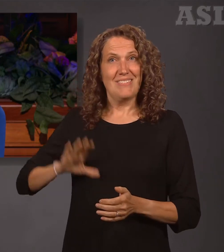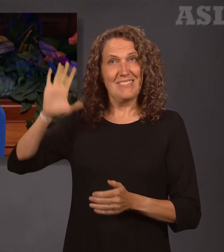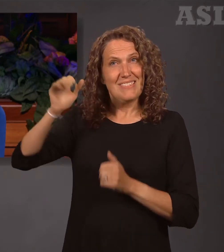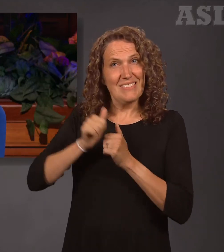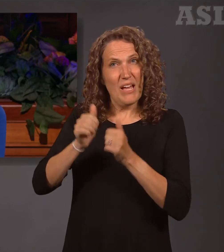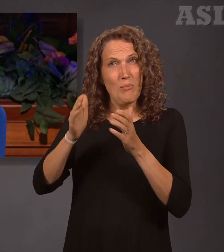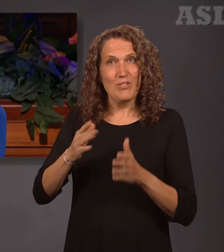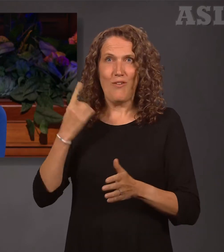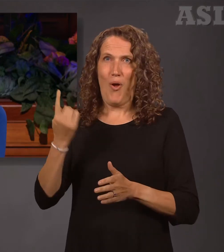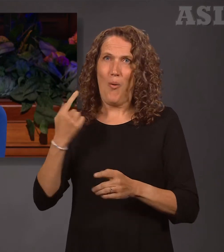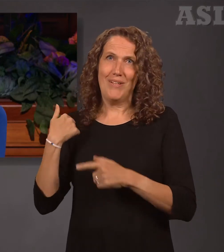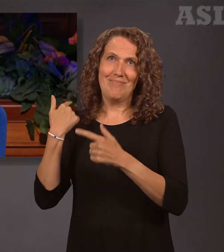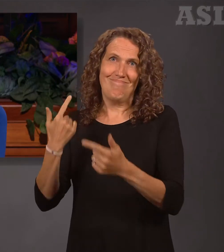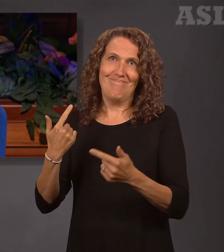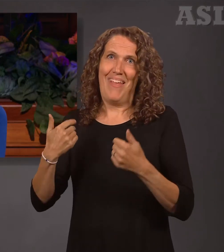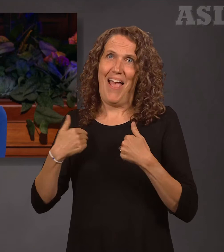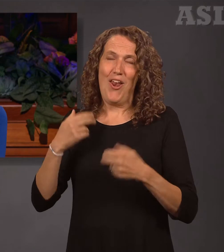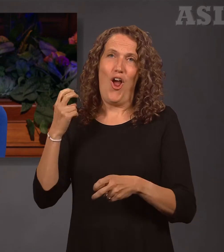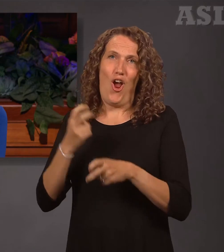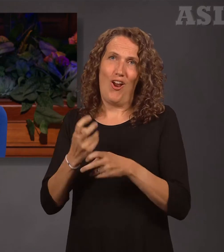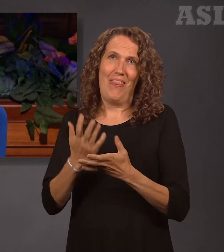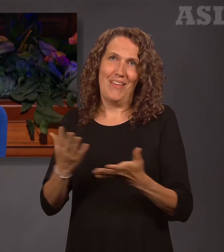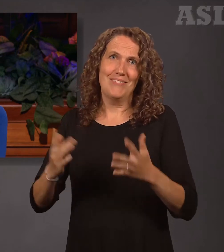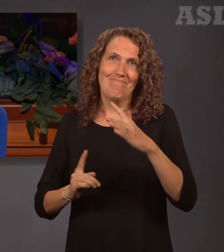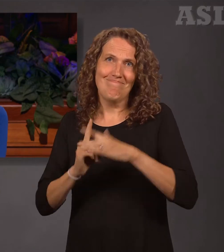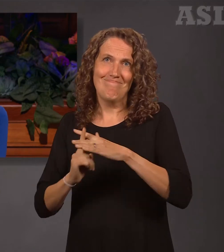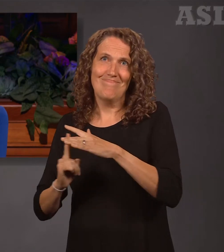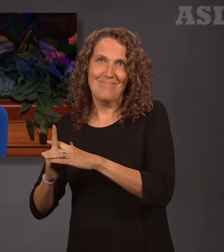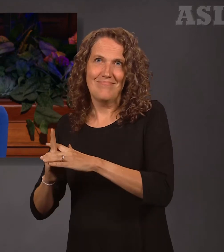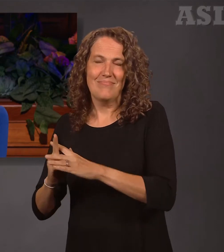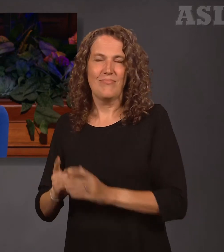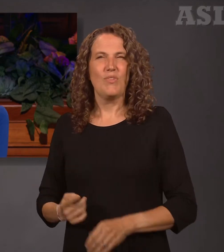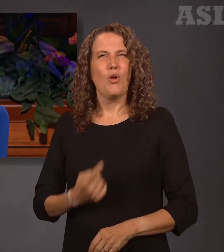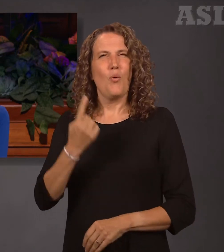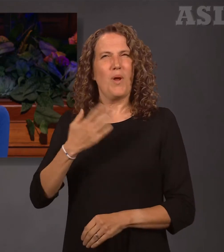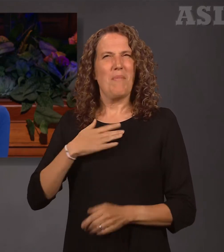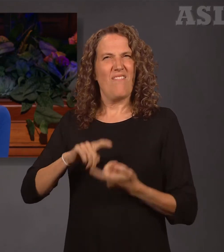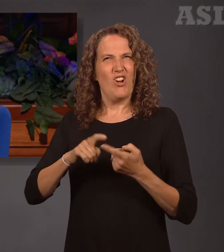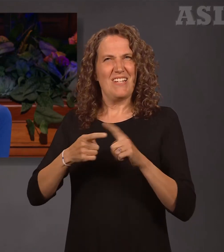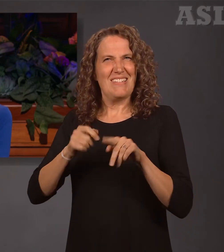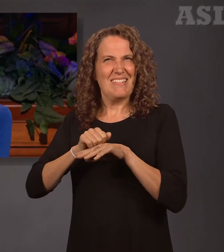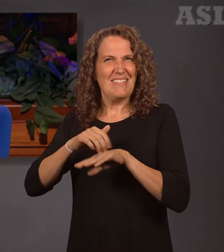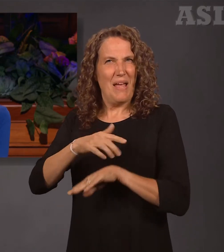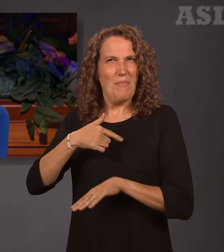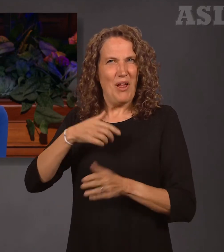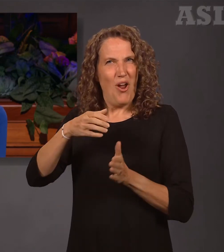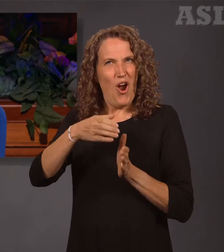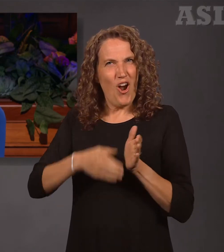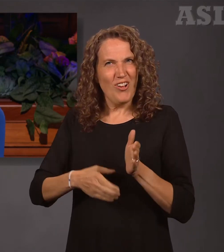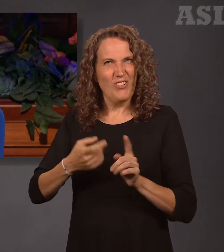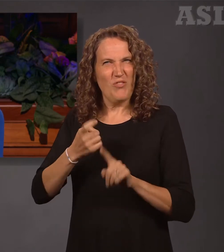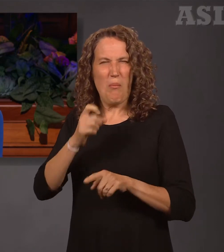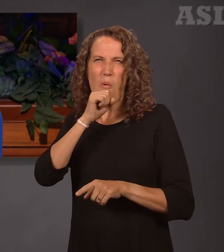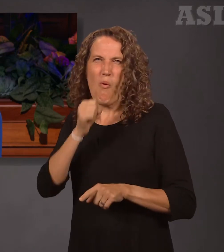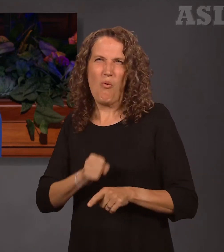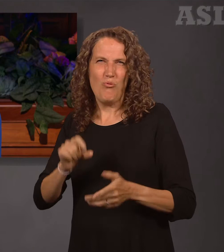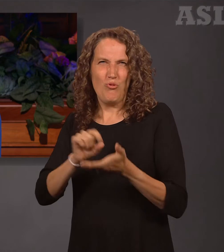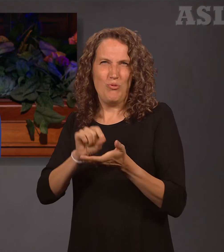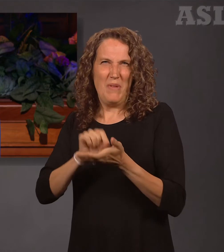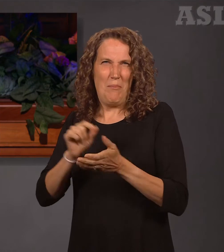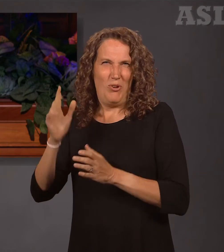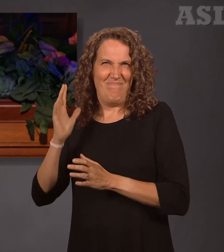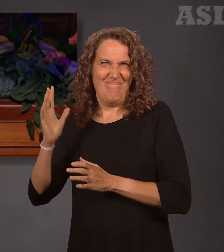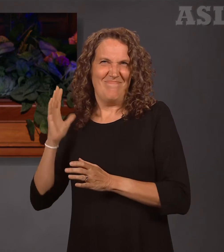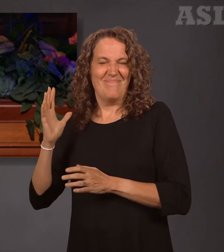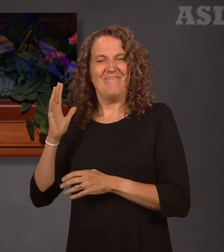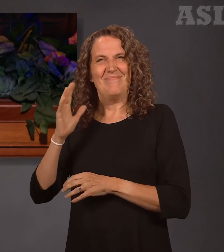times a dear friend of mine sent me an old article from the Nebraska Advertiser a Midwestern United